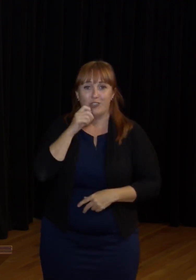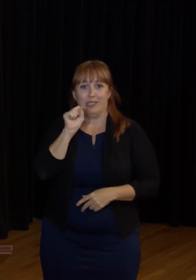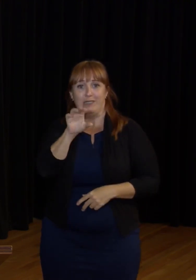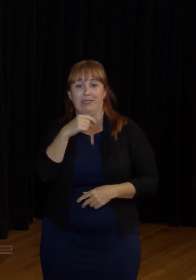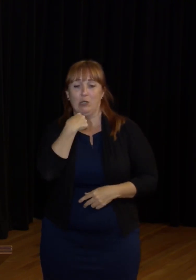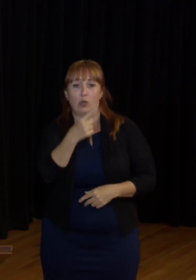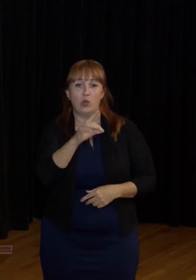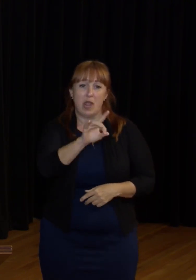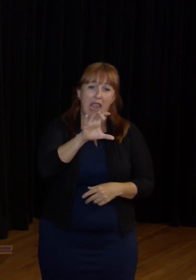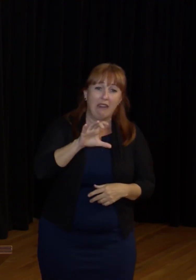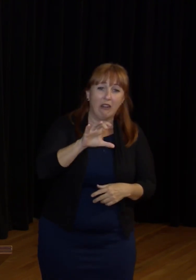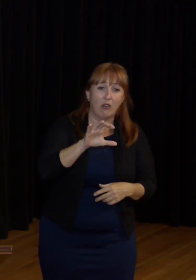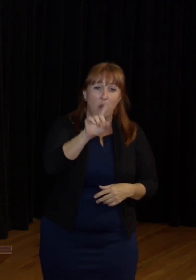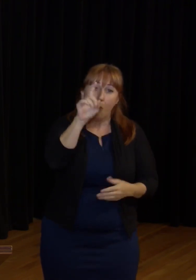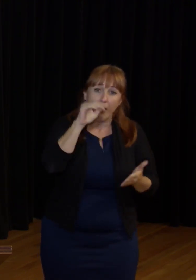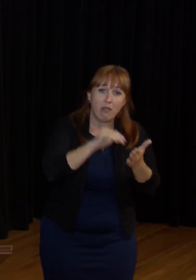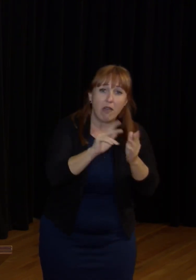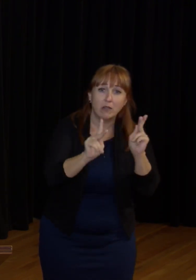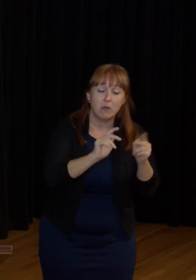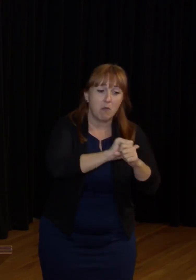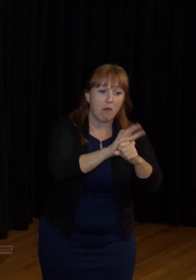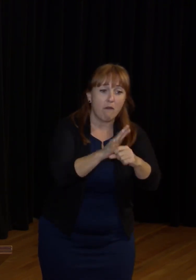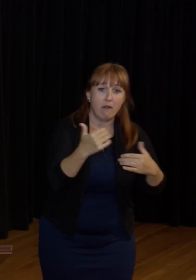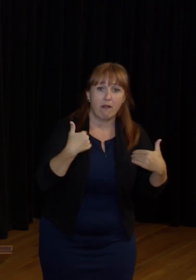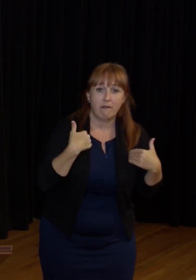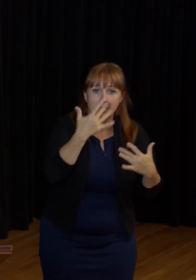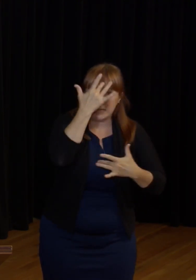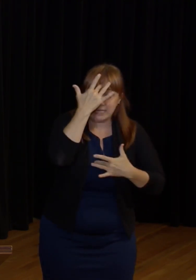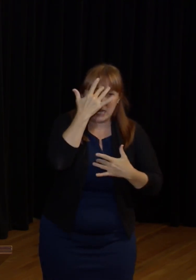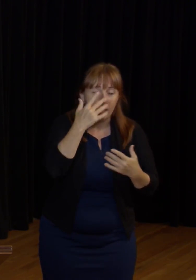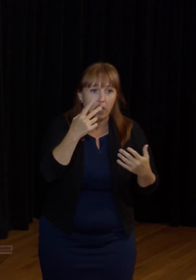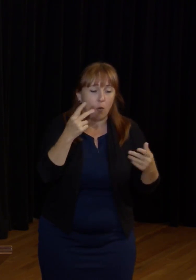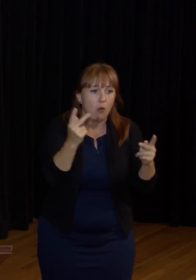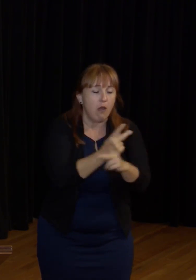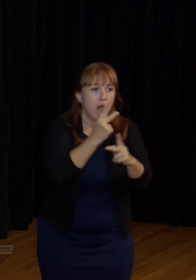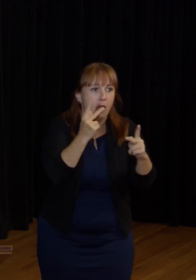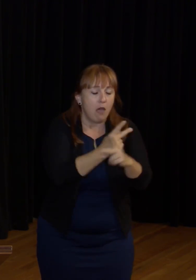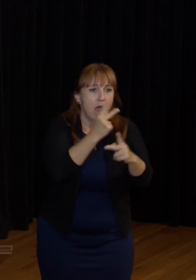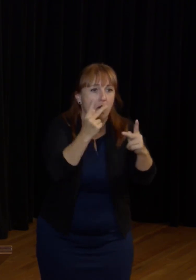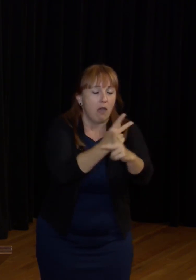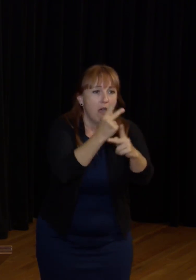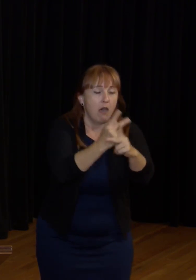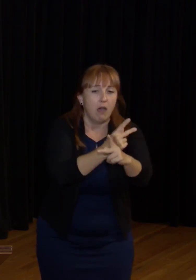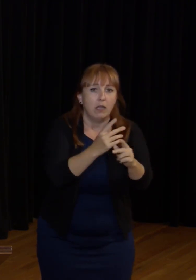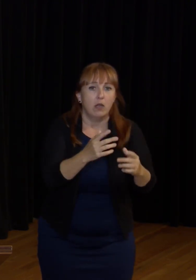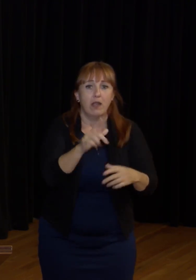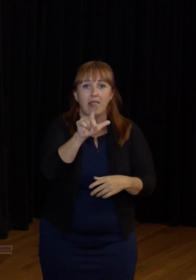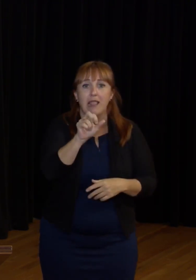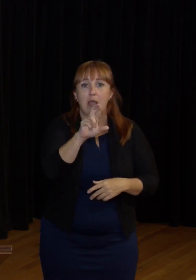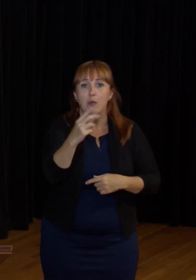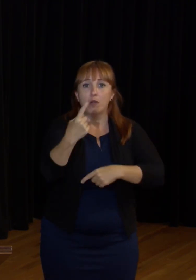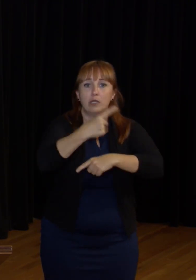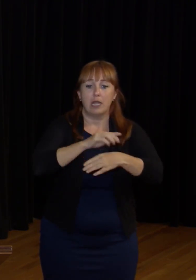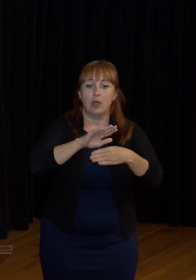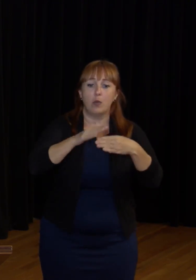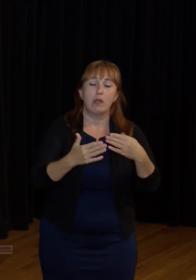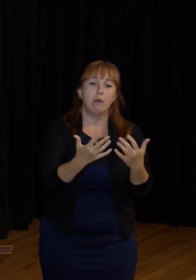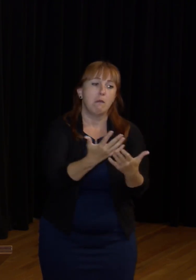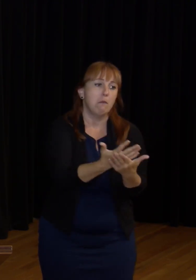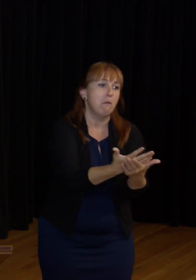were in the 800s, and then we broke 1,000, and there seemingly was no end in sight. So we went to the Labor Day weekend begging everybody to be very